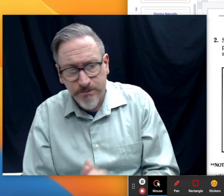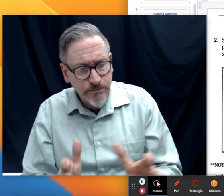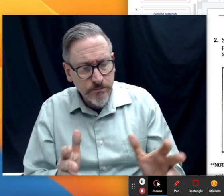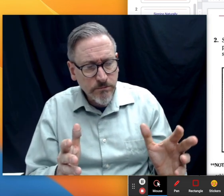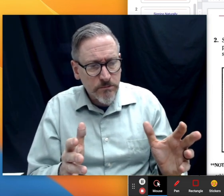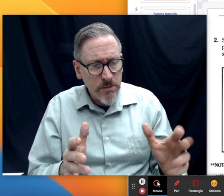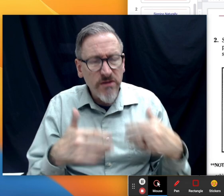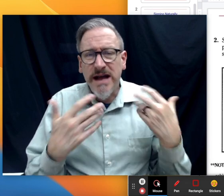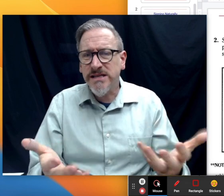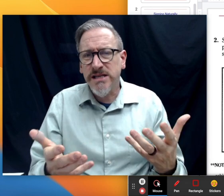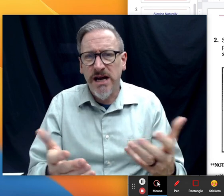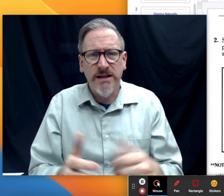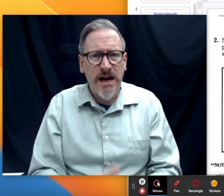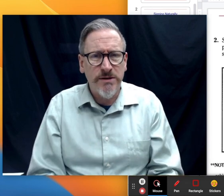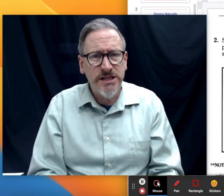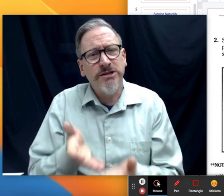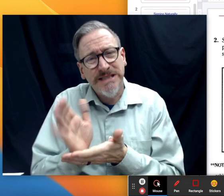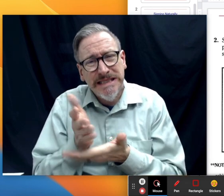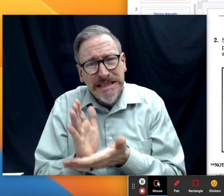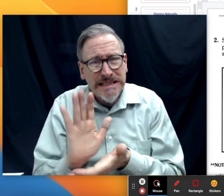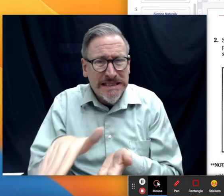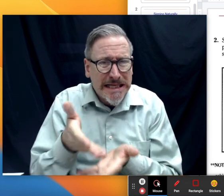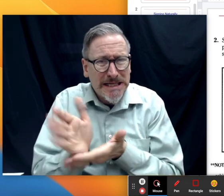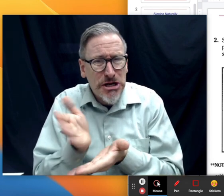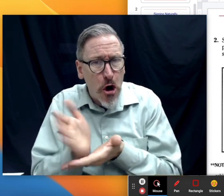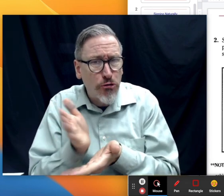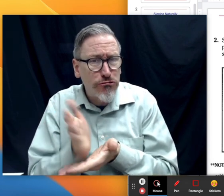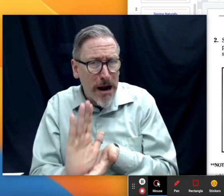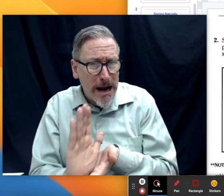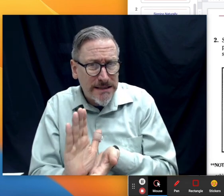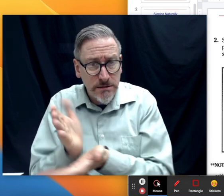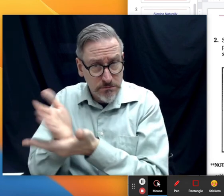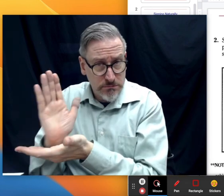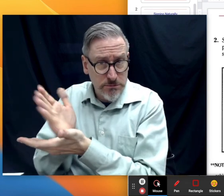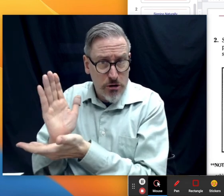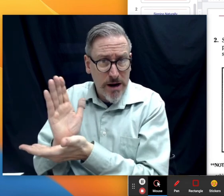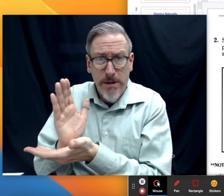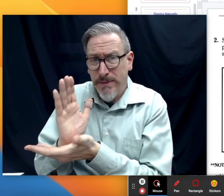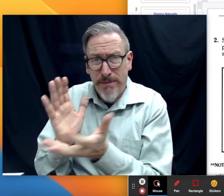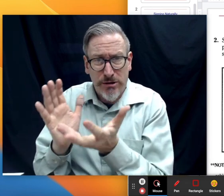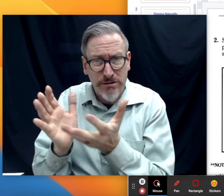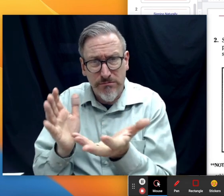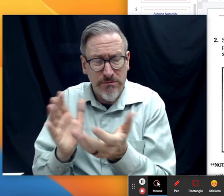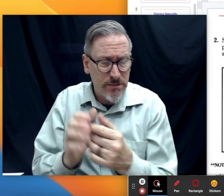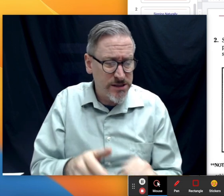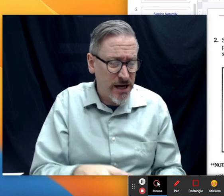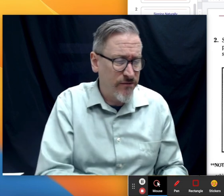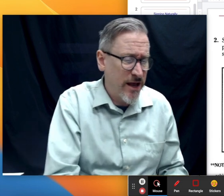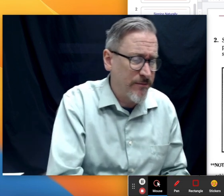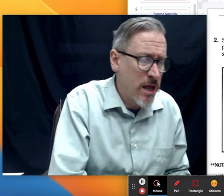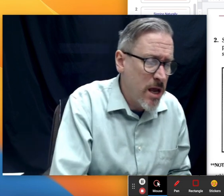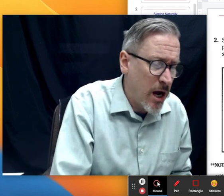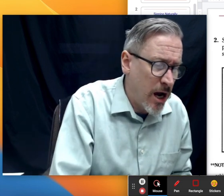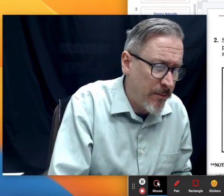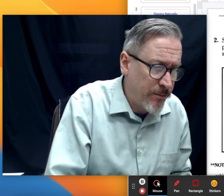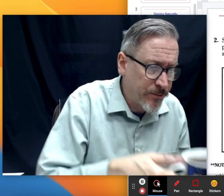time, that's the sign that I would see used. Is it all right? All right might be a better sign for